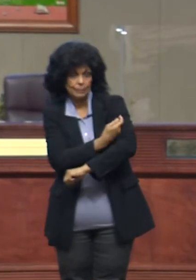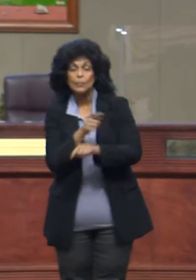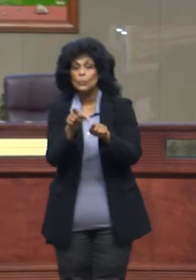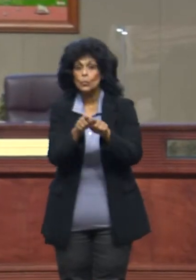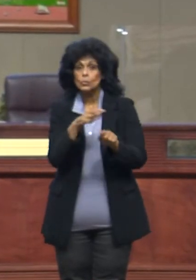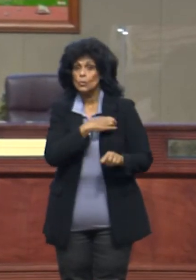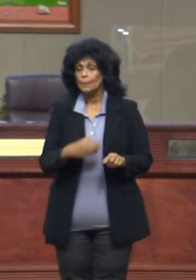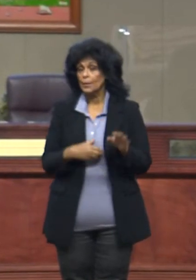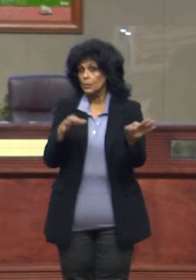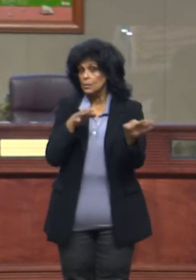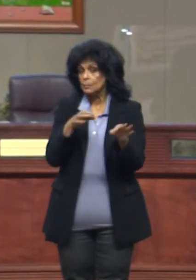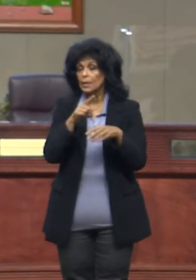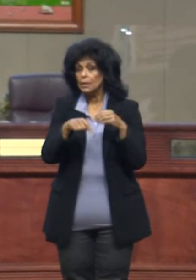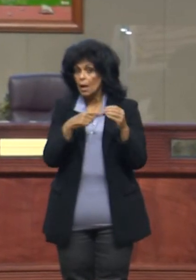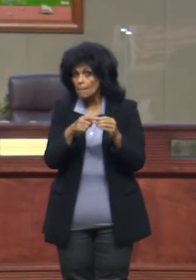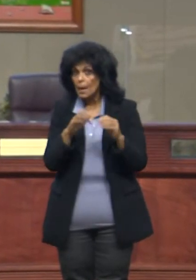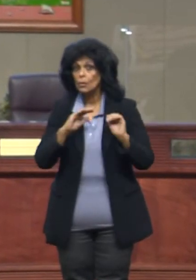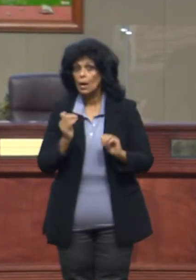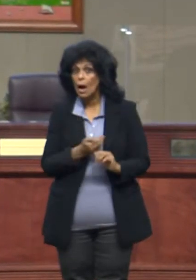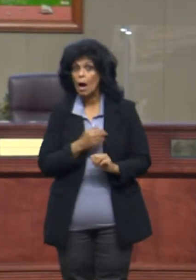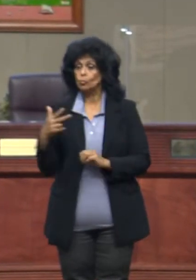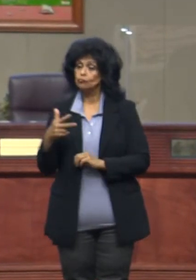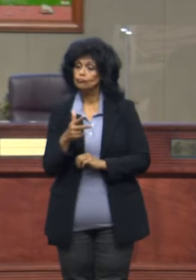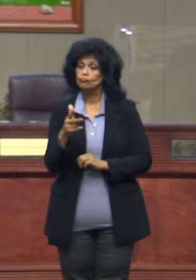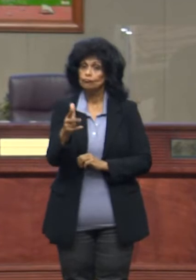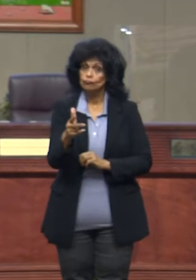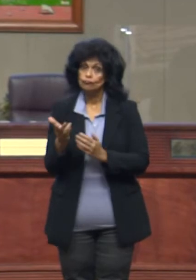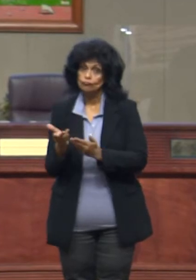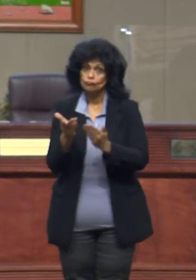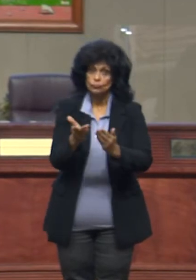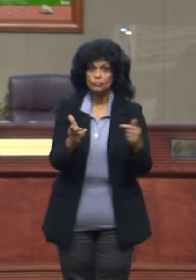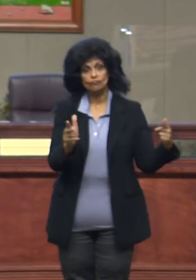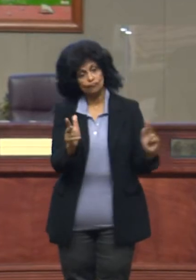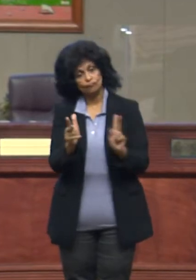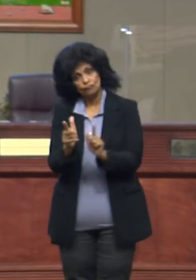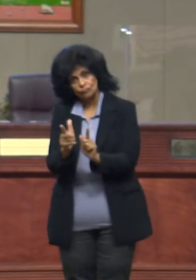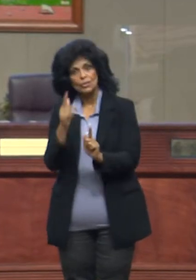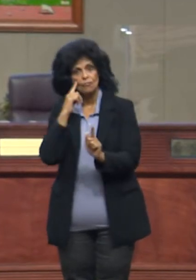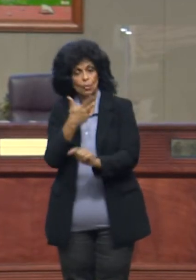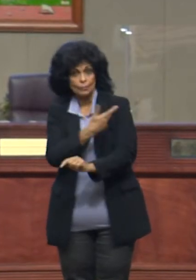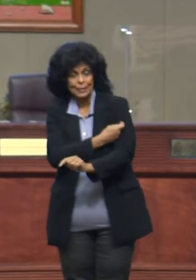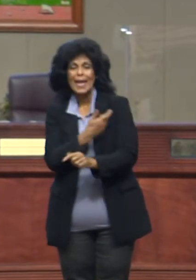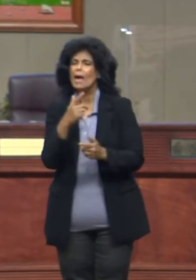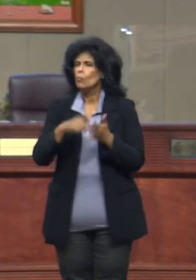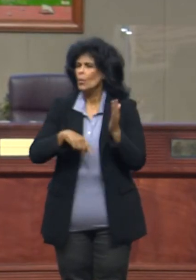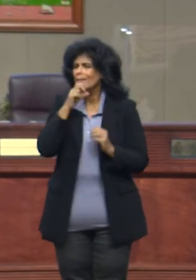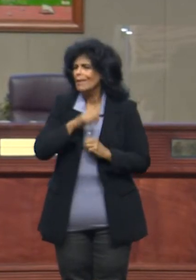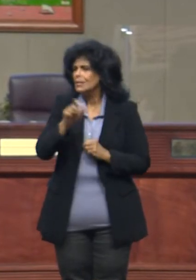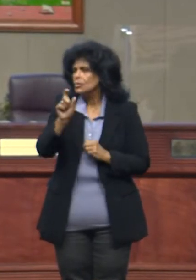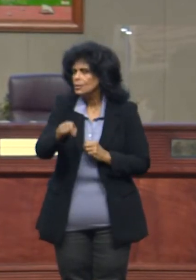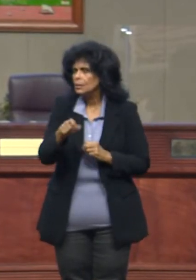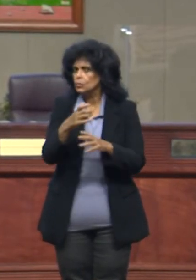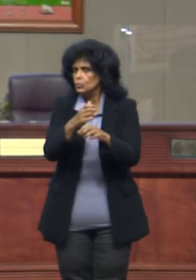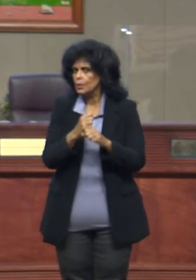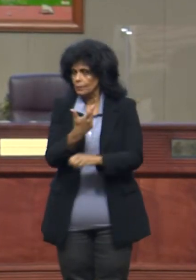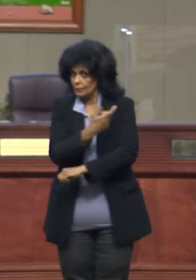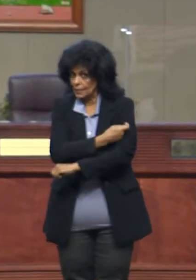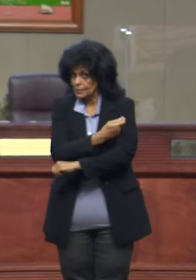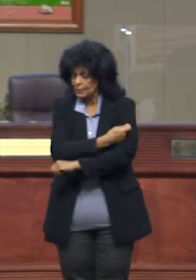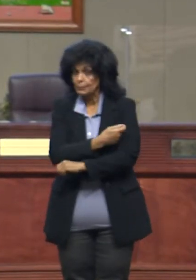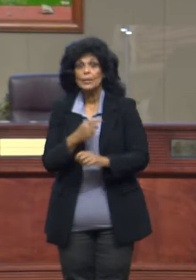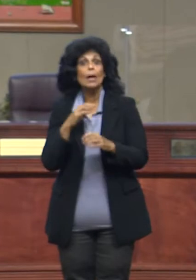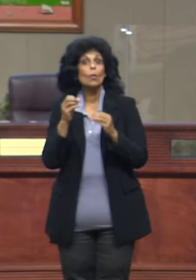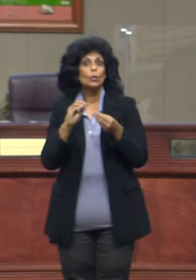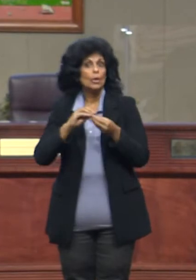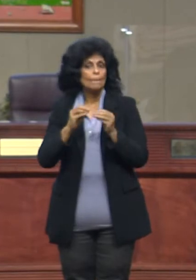on the mobile vaccination sites and age requirements for the vaccine. There will be an update on our COVID-19 numbers